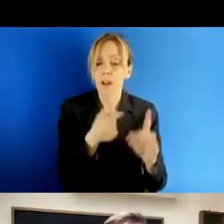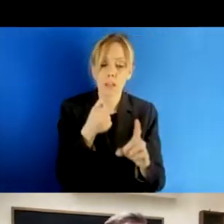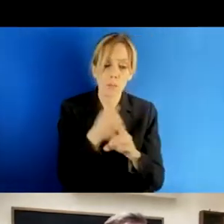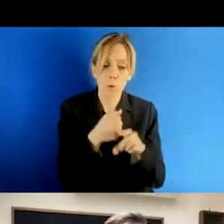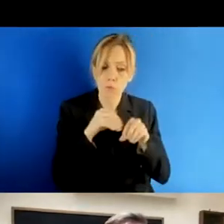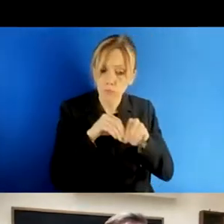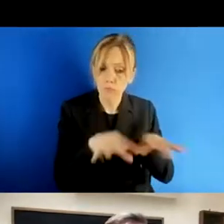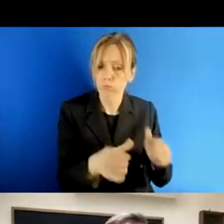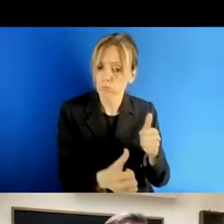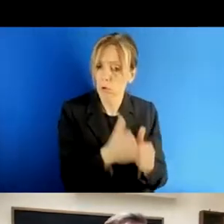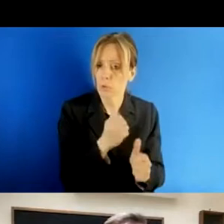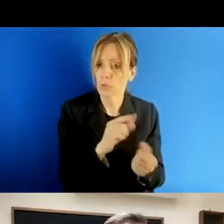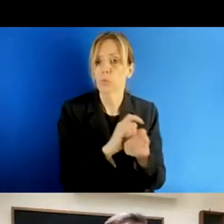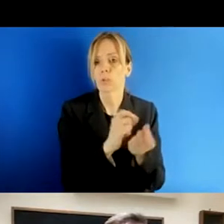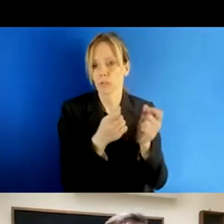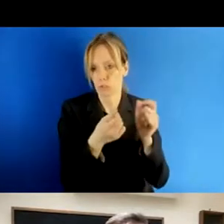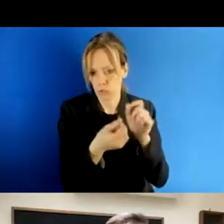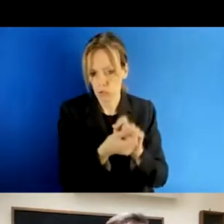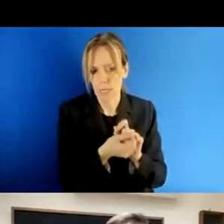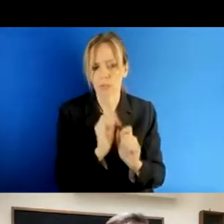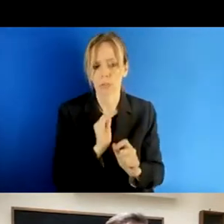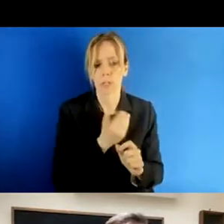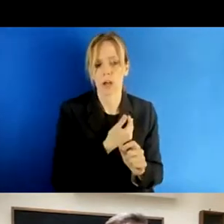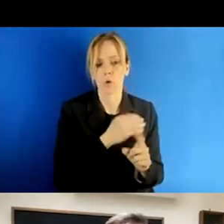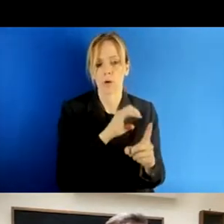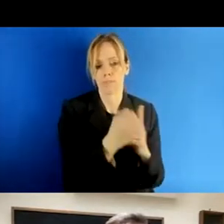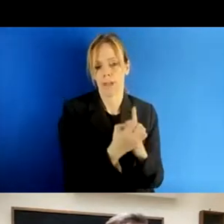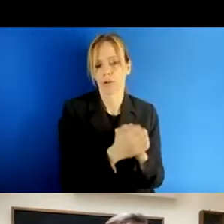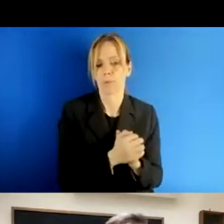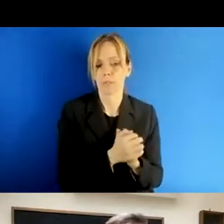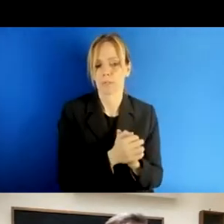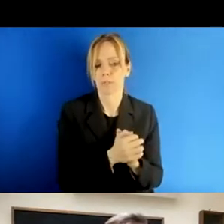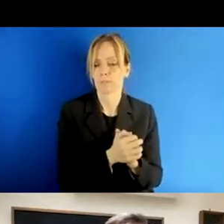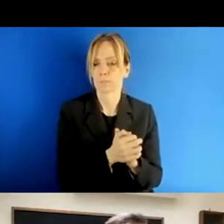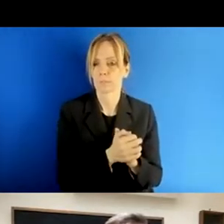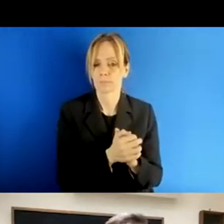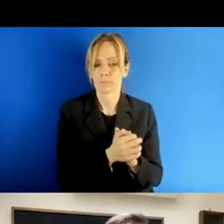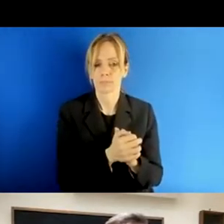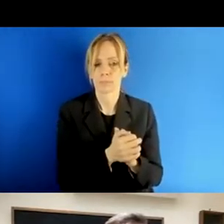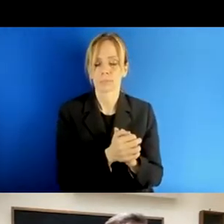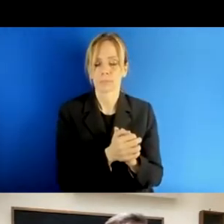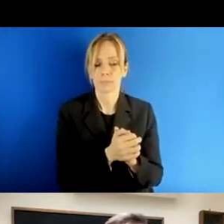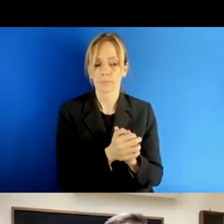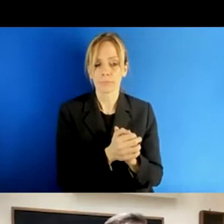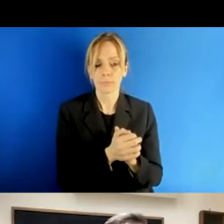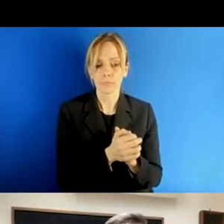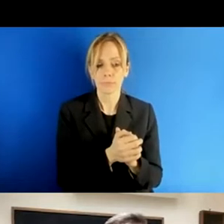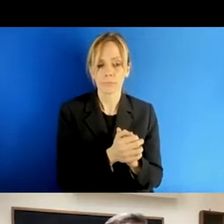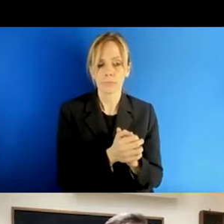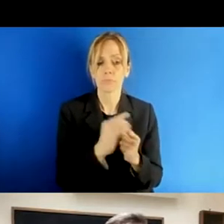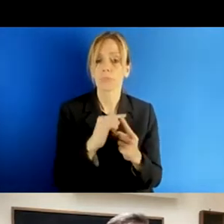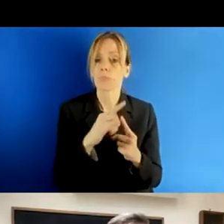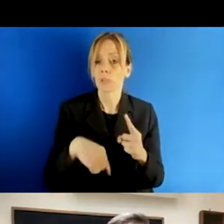our built environment. That, you know, I think it's only when we tend to go to places that